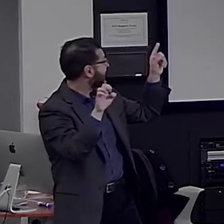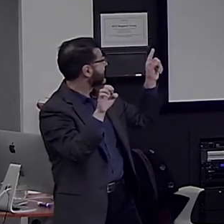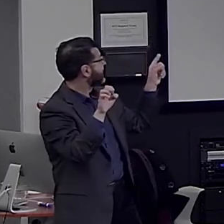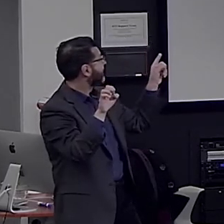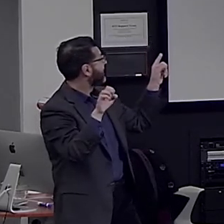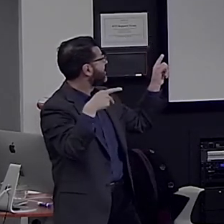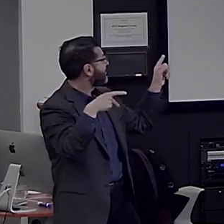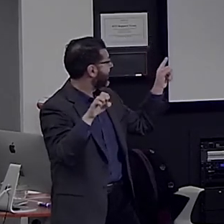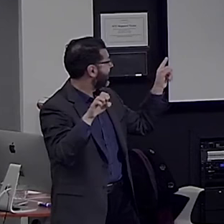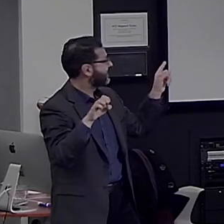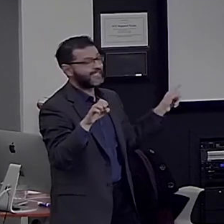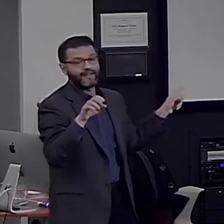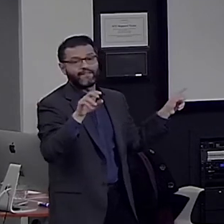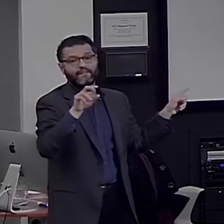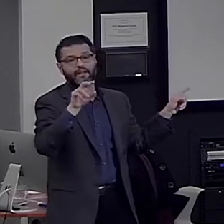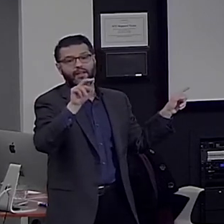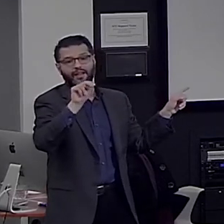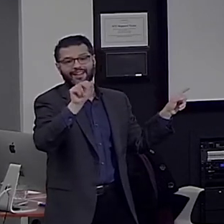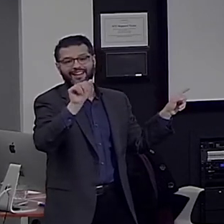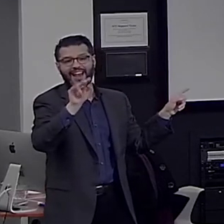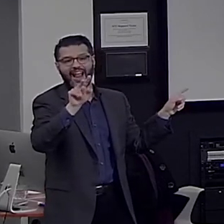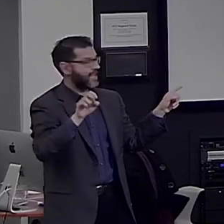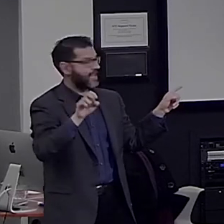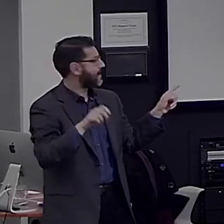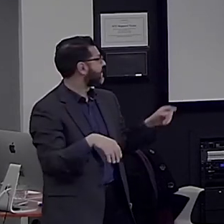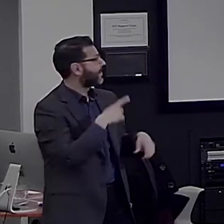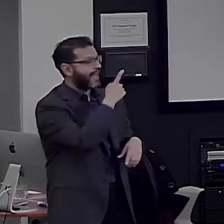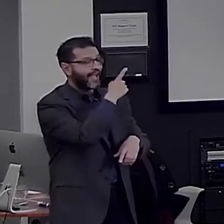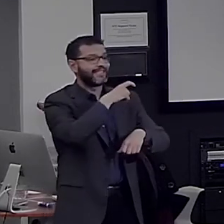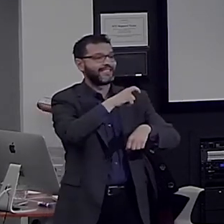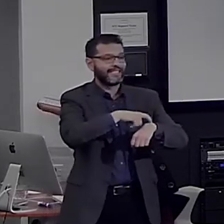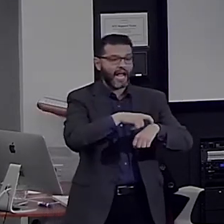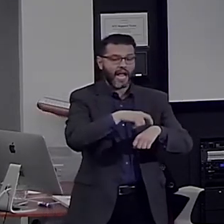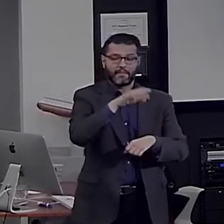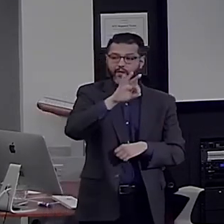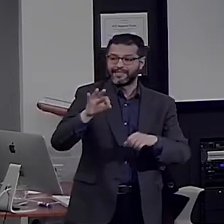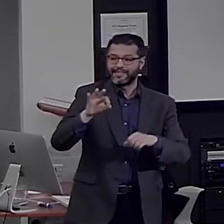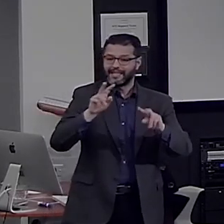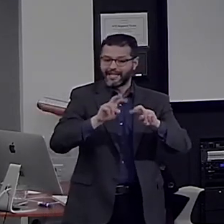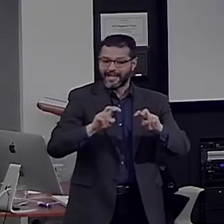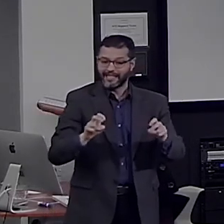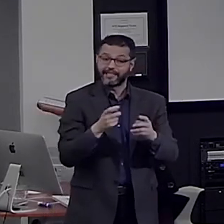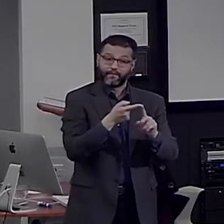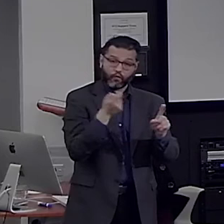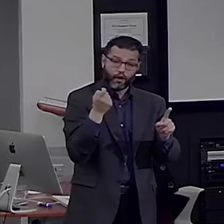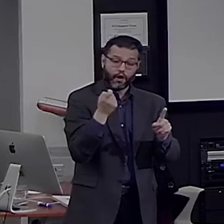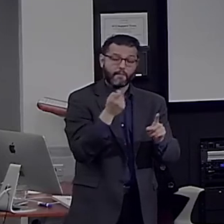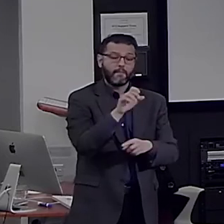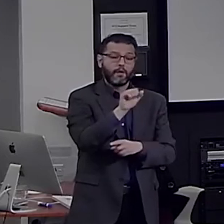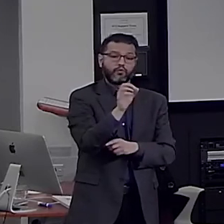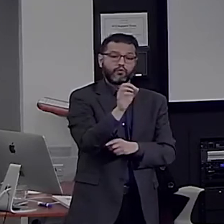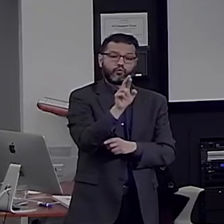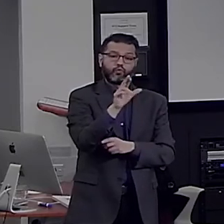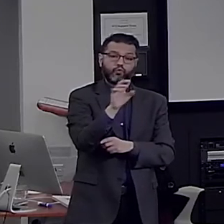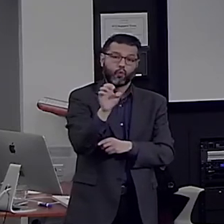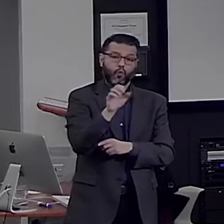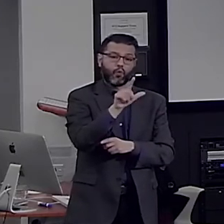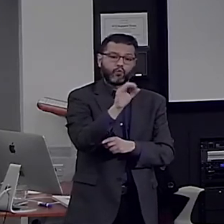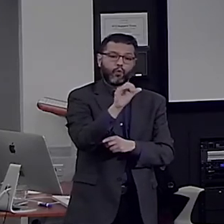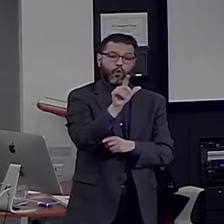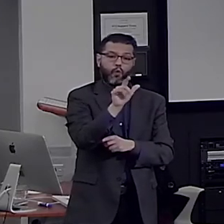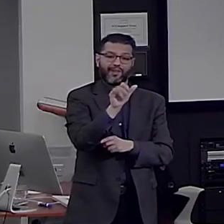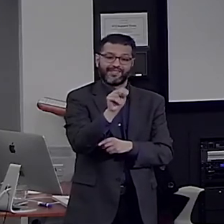and this is high gamma this is a time frequency analysis from a source localization it starts